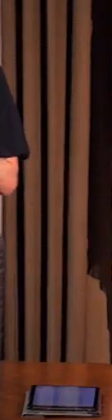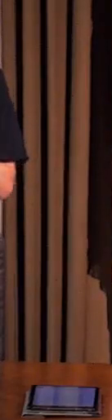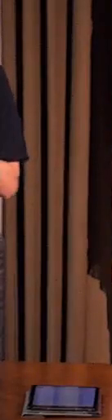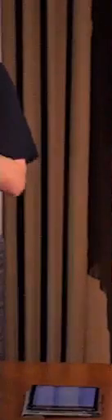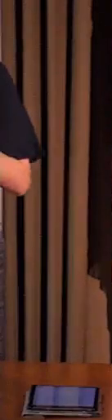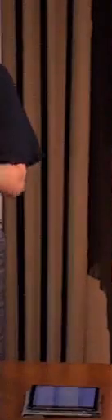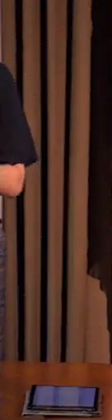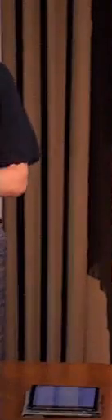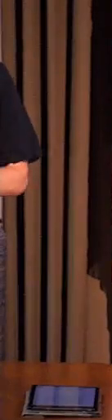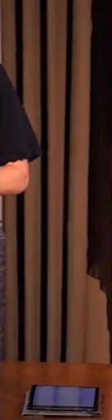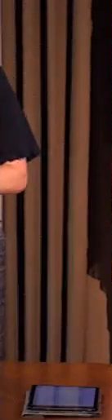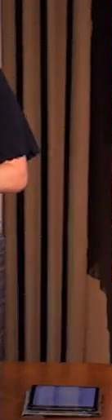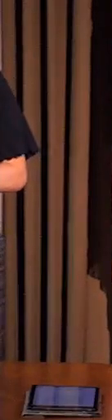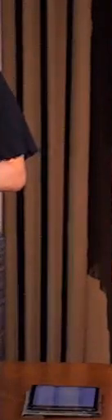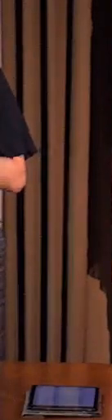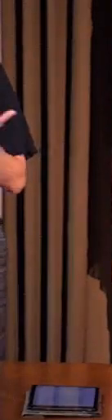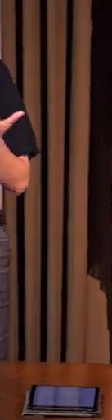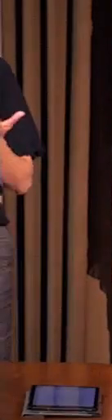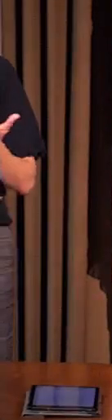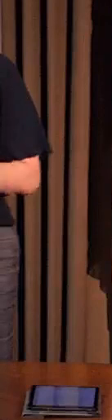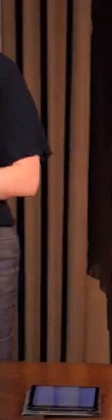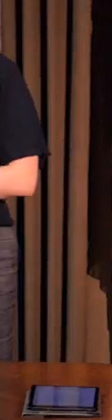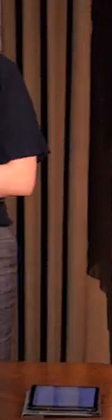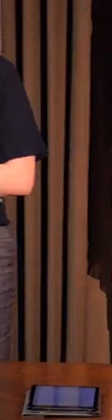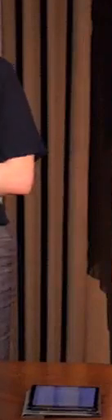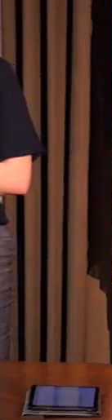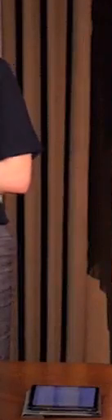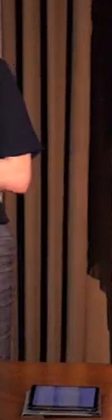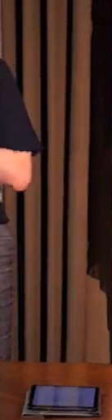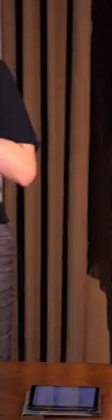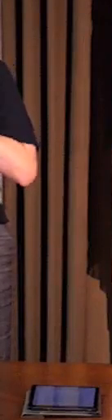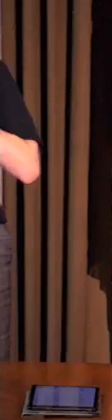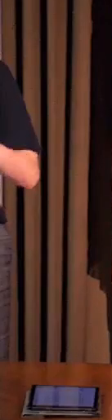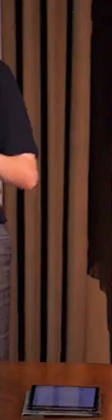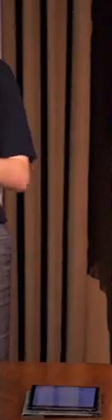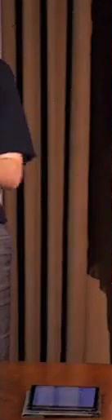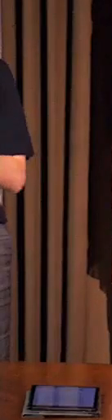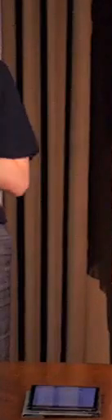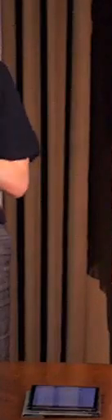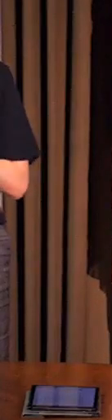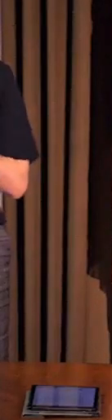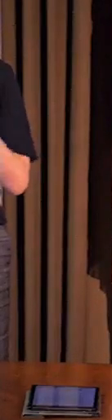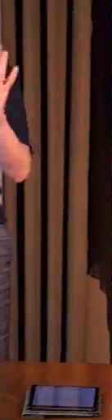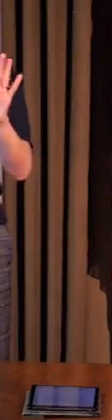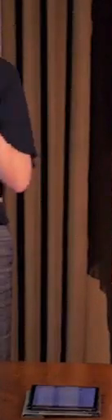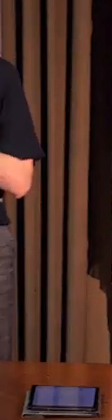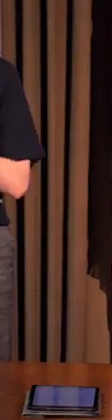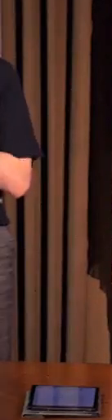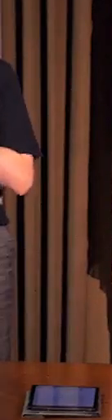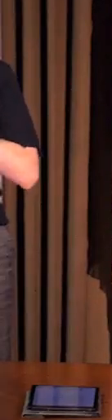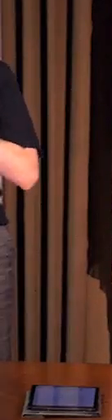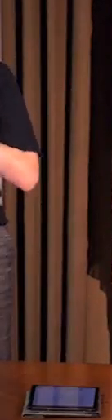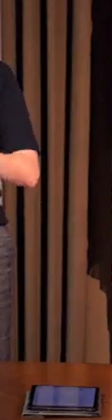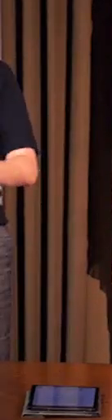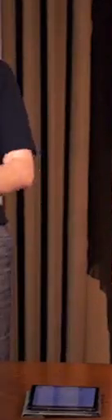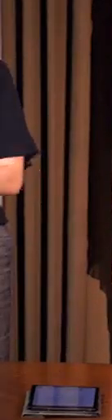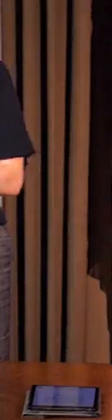variant, which I just mentioned, and it spreads faster than the other variants. And